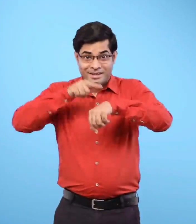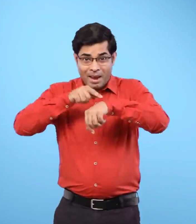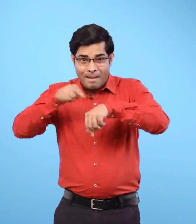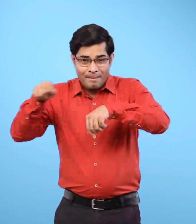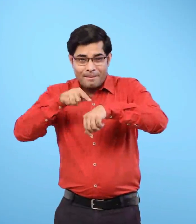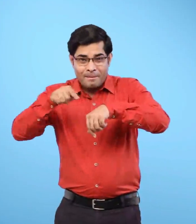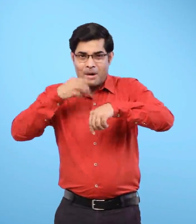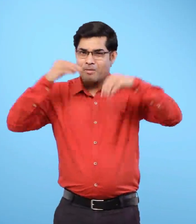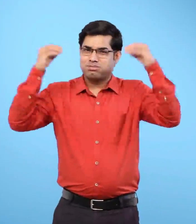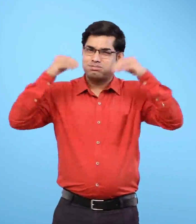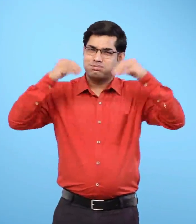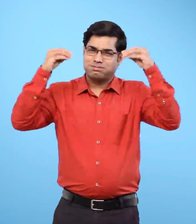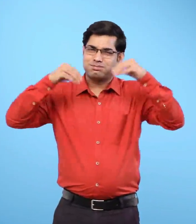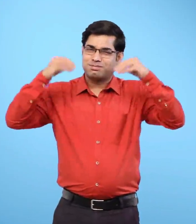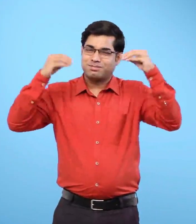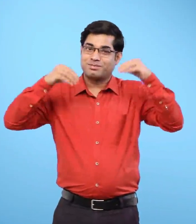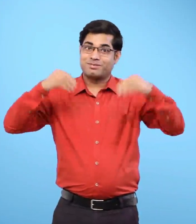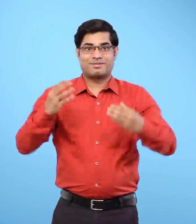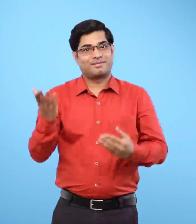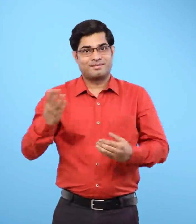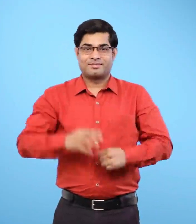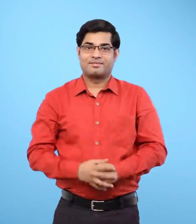Because it rains in these months.